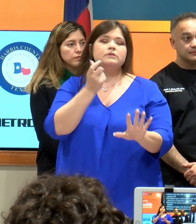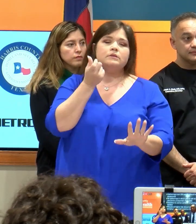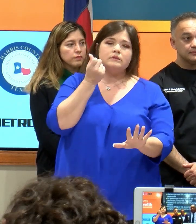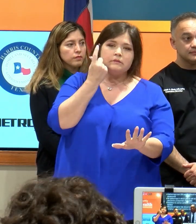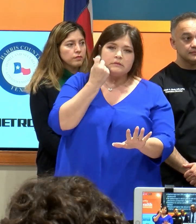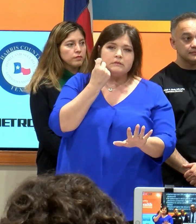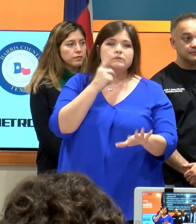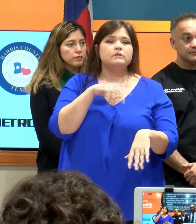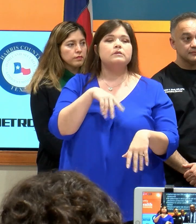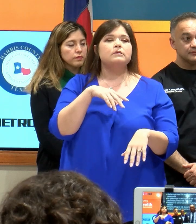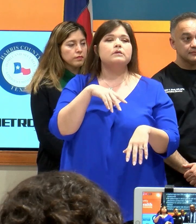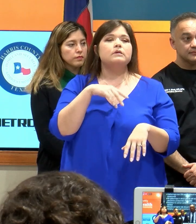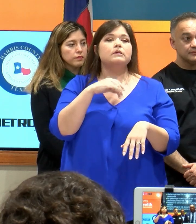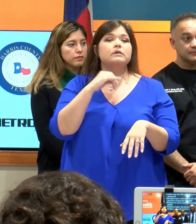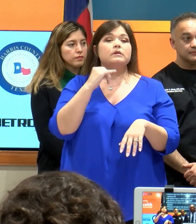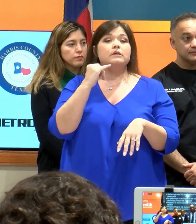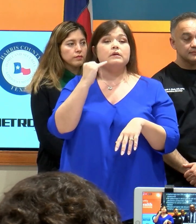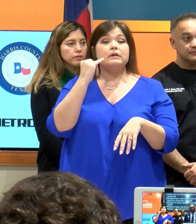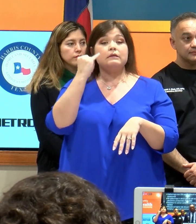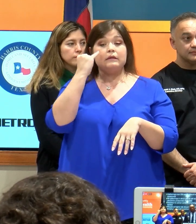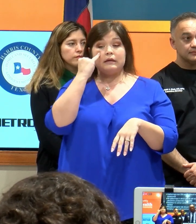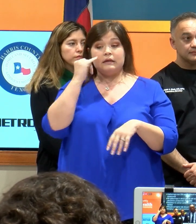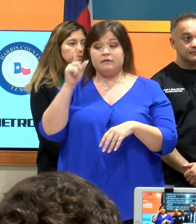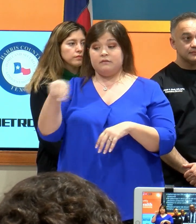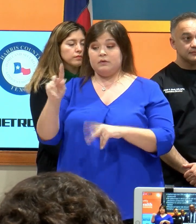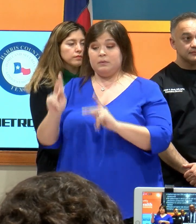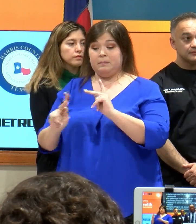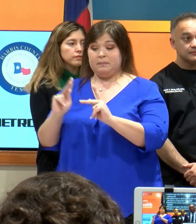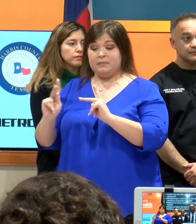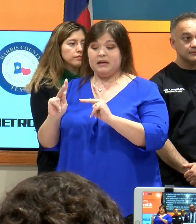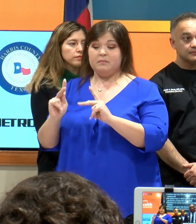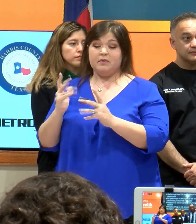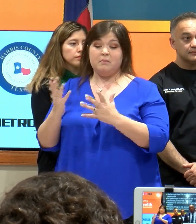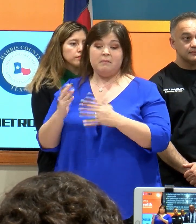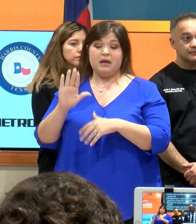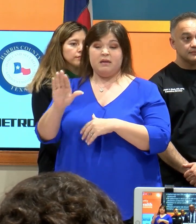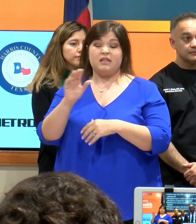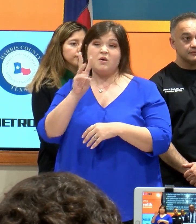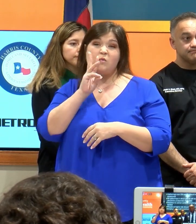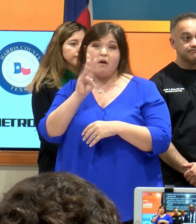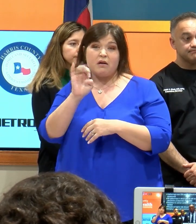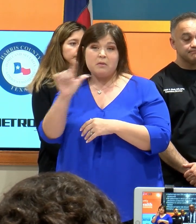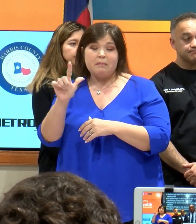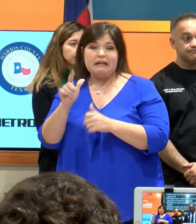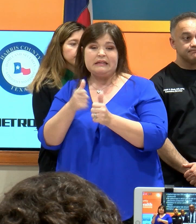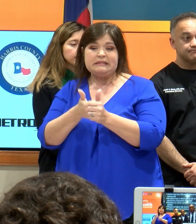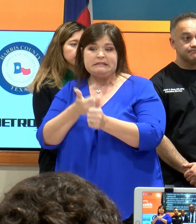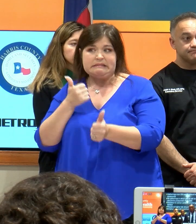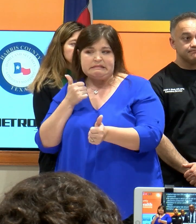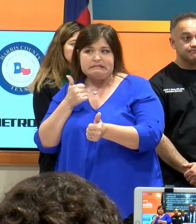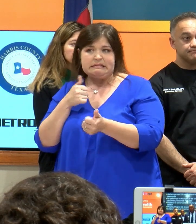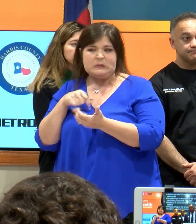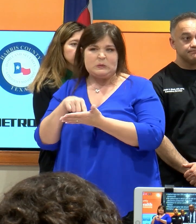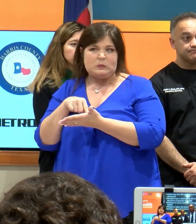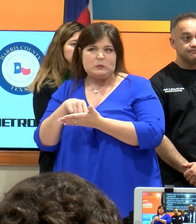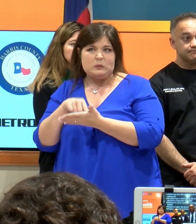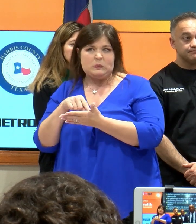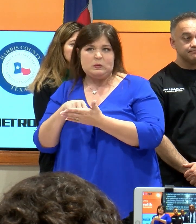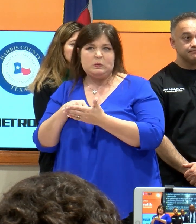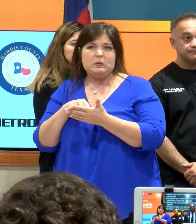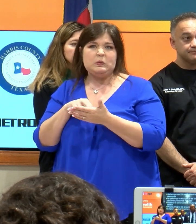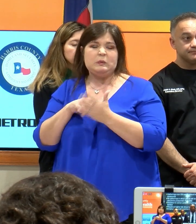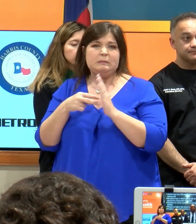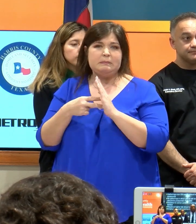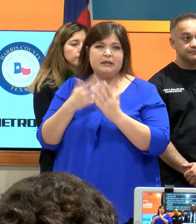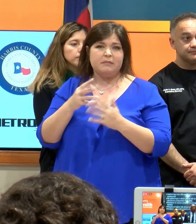example, especially for those individuals who may have gotten behind on their water bills and run the risk of disconnects. Well,